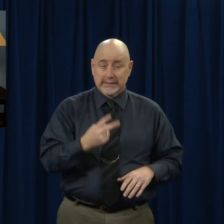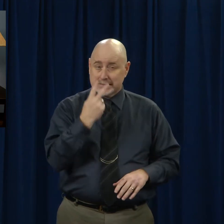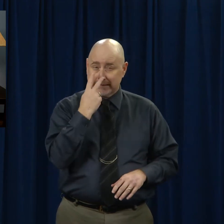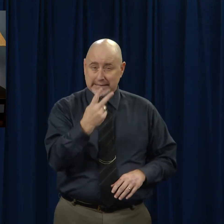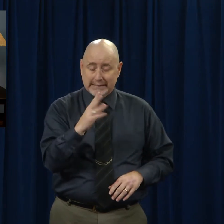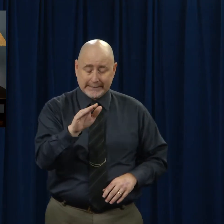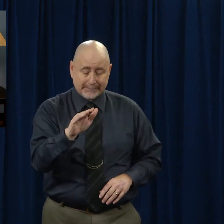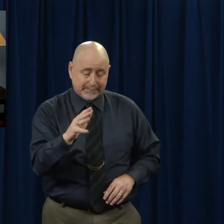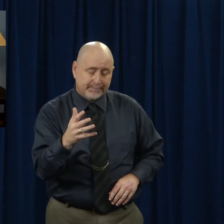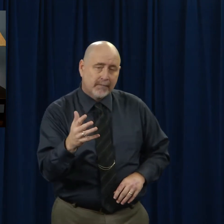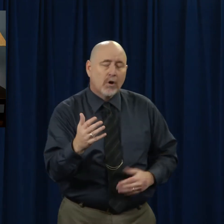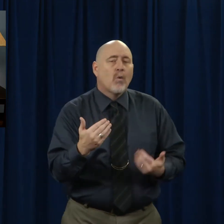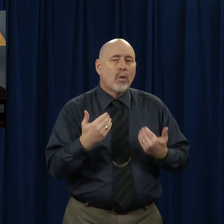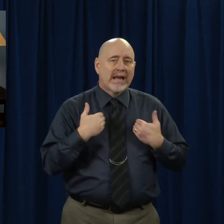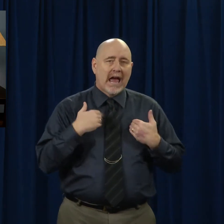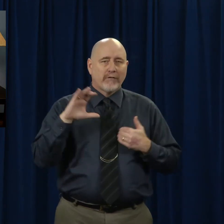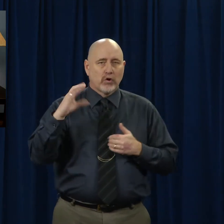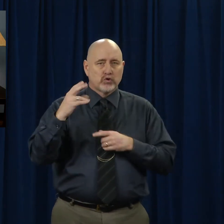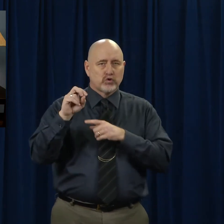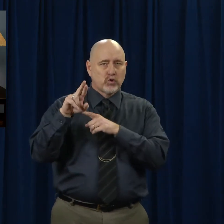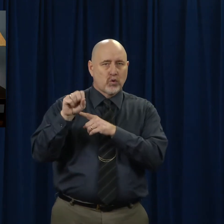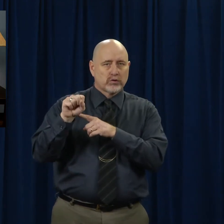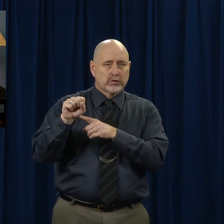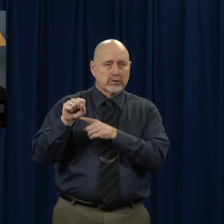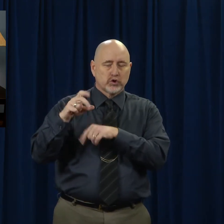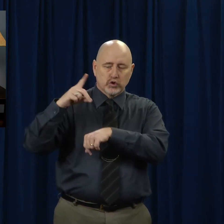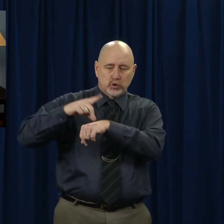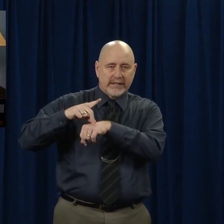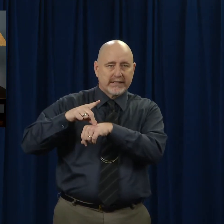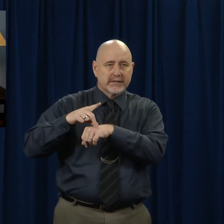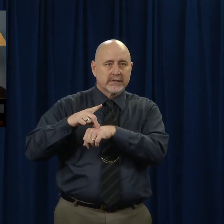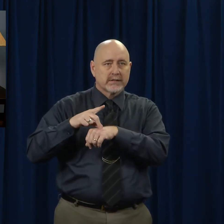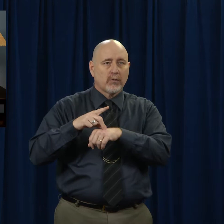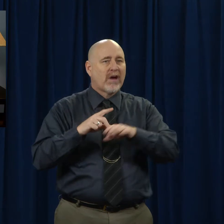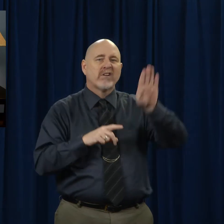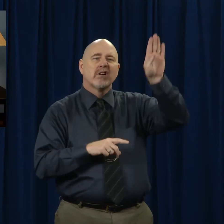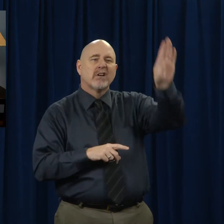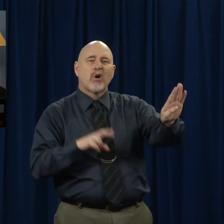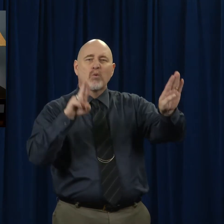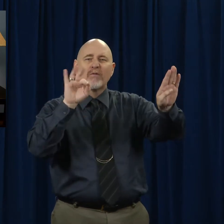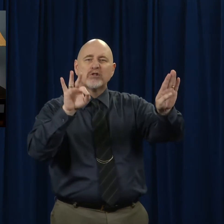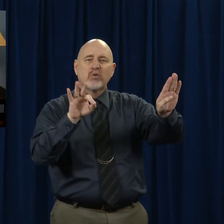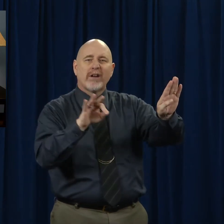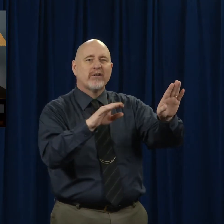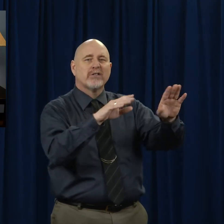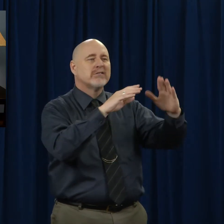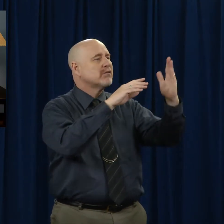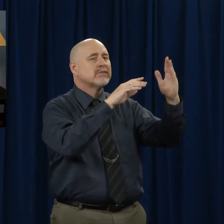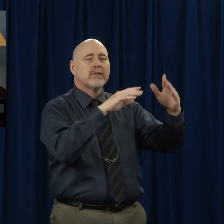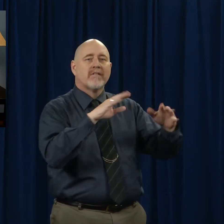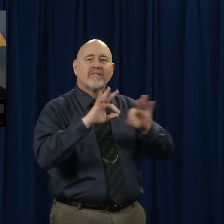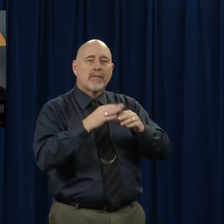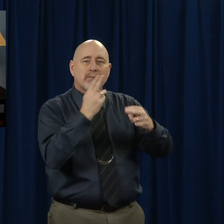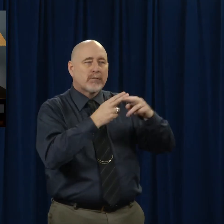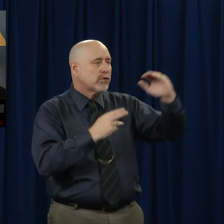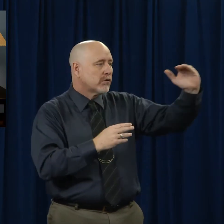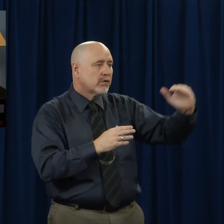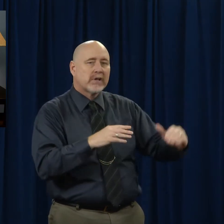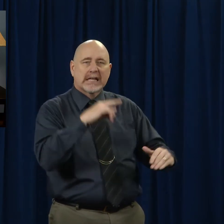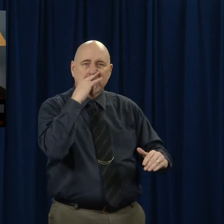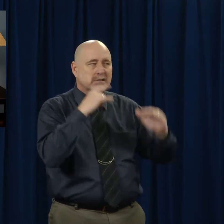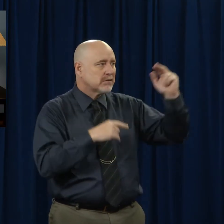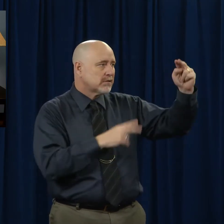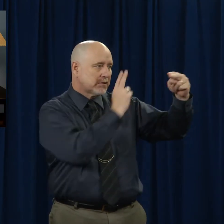see, we have chores. I think it's good to put them on the refrigerator on a piece of paper, and every person in that house, every